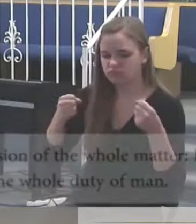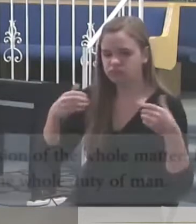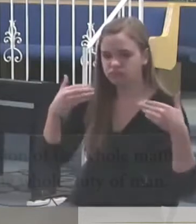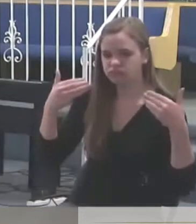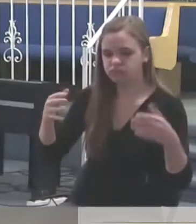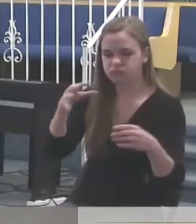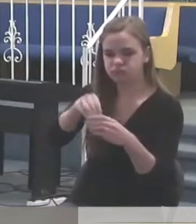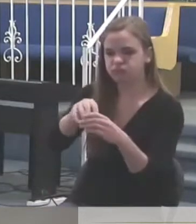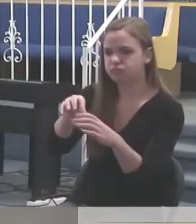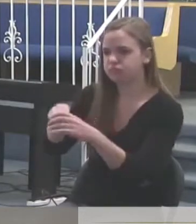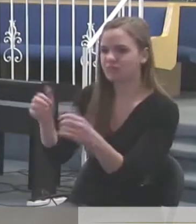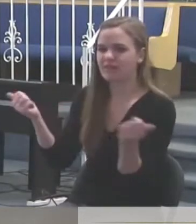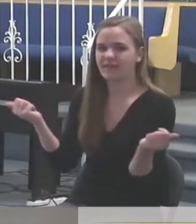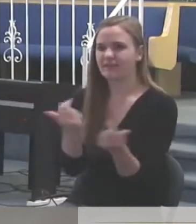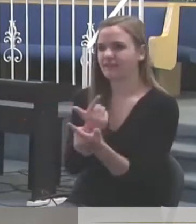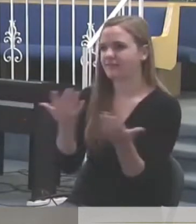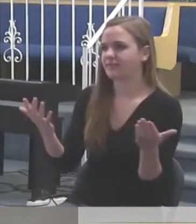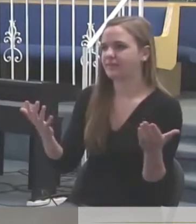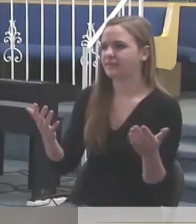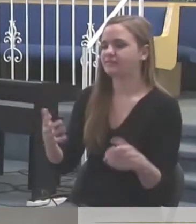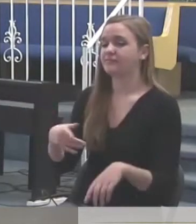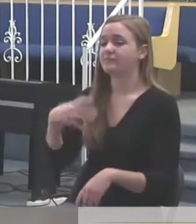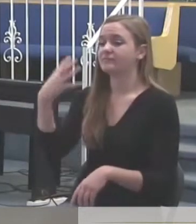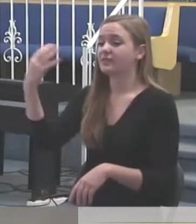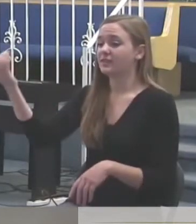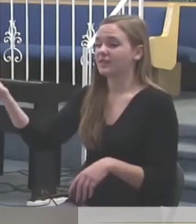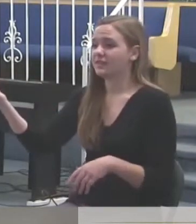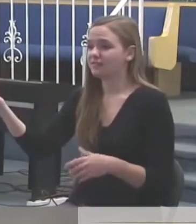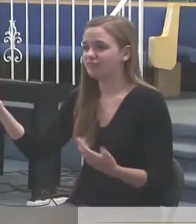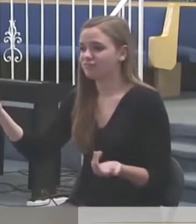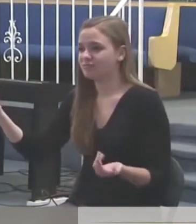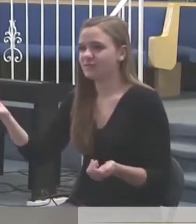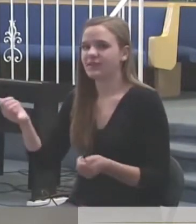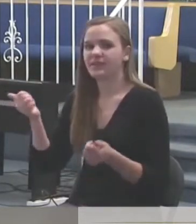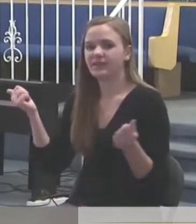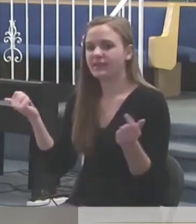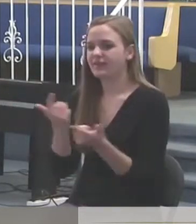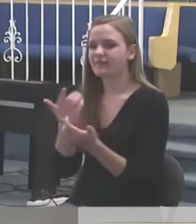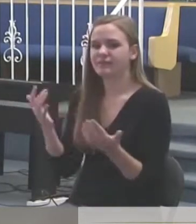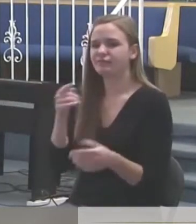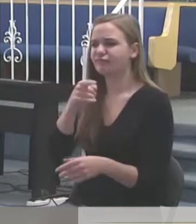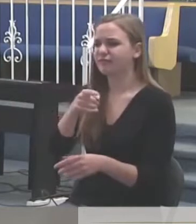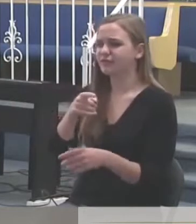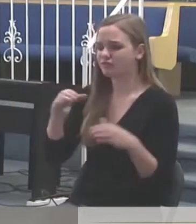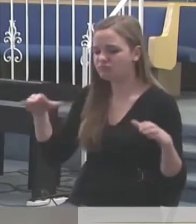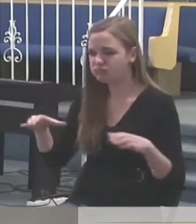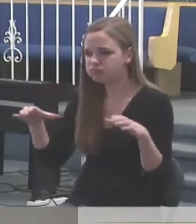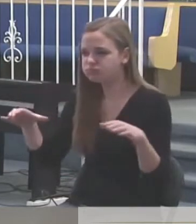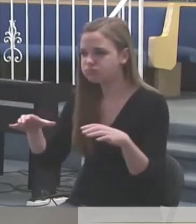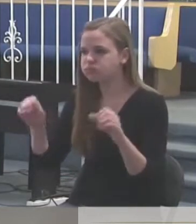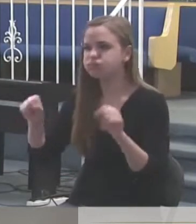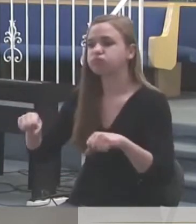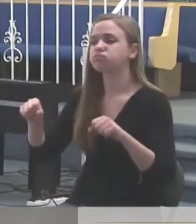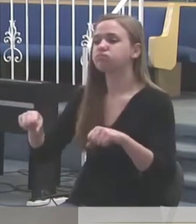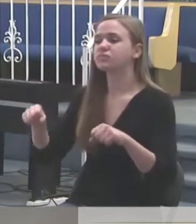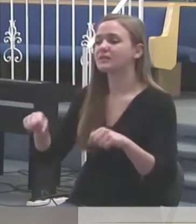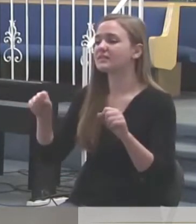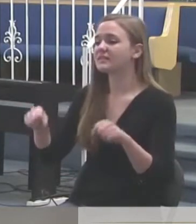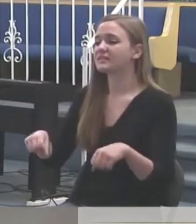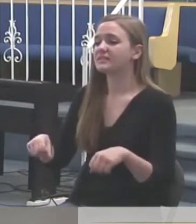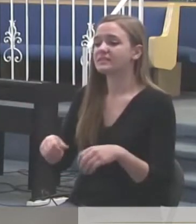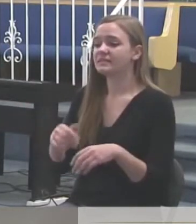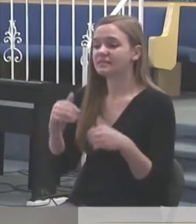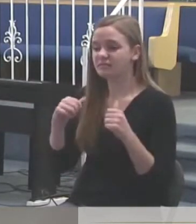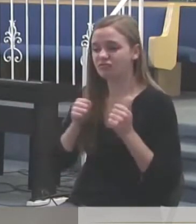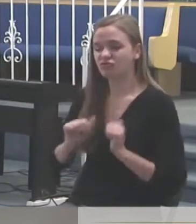do. Went out and did all he could think of and some stuff he didn't think of. He was